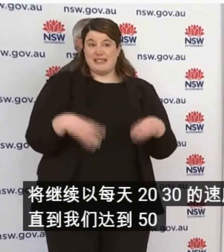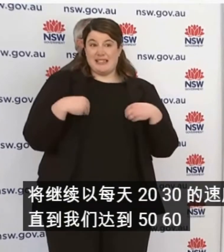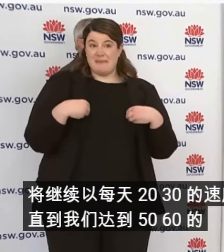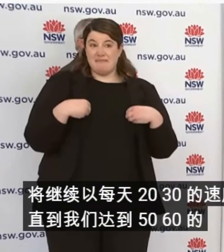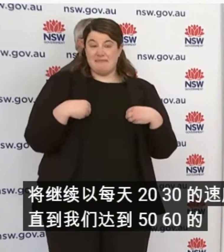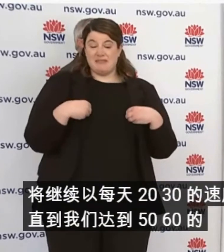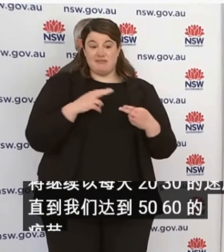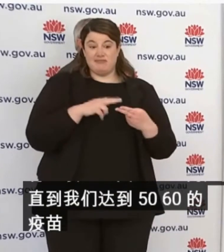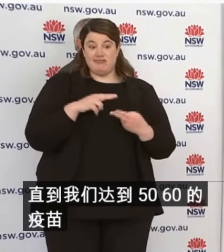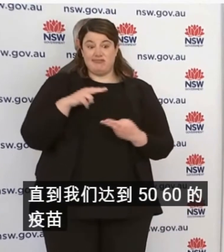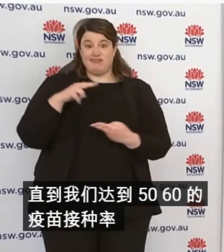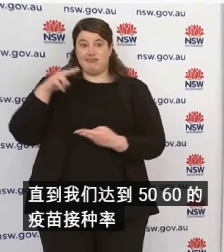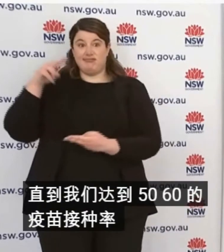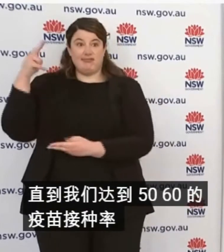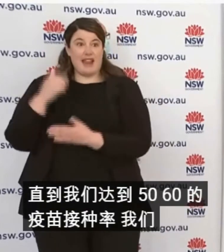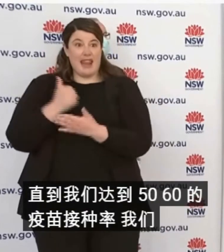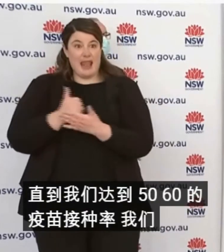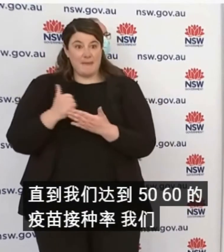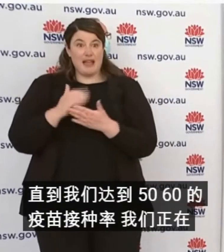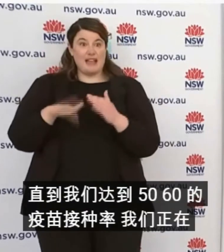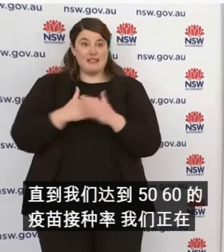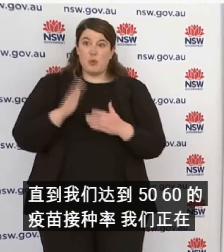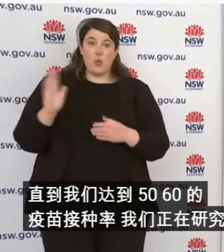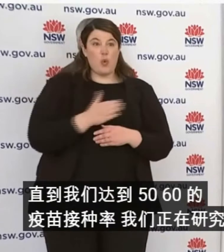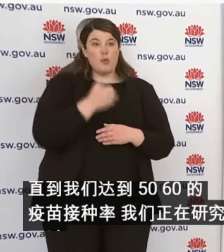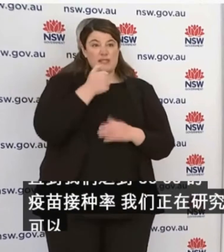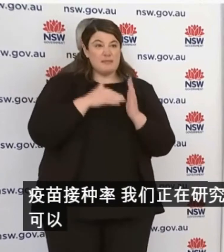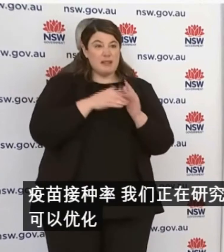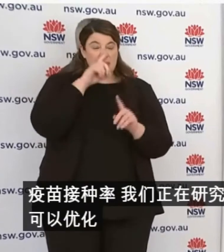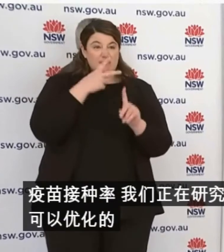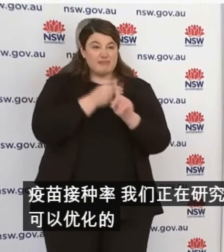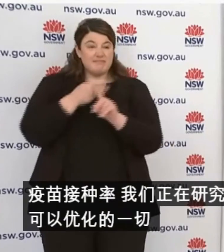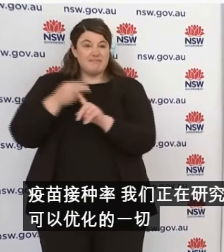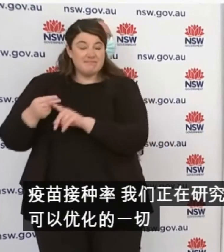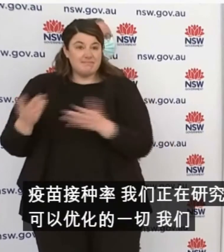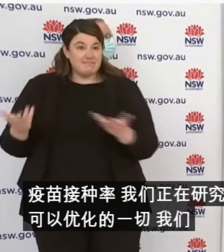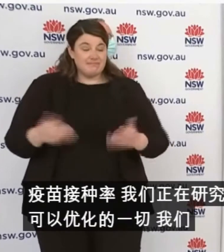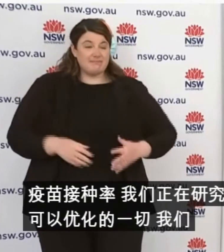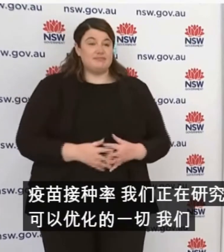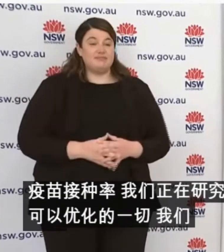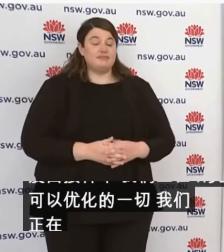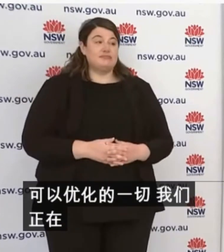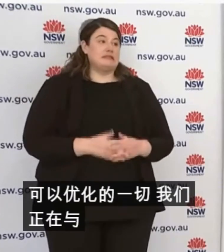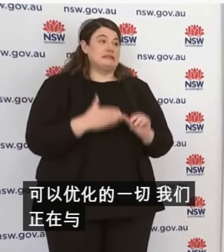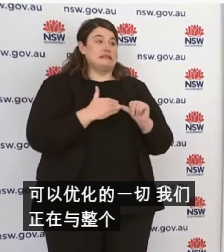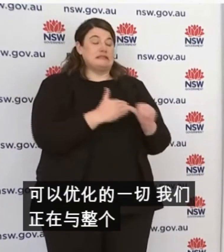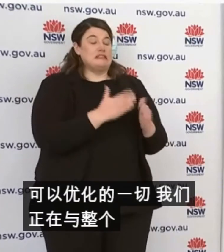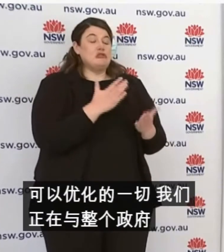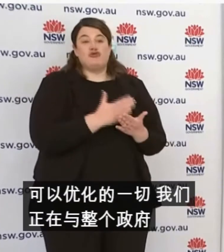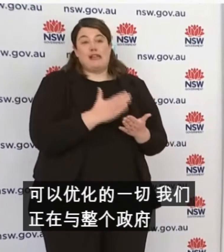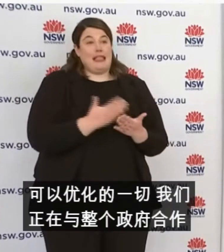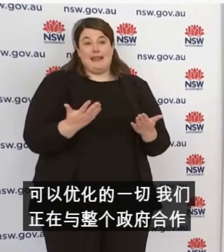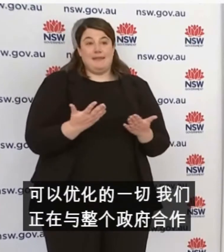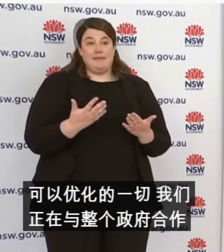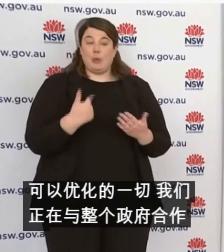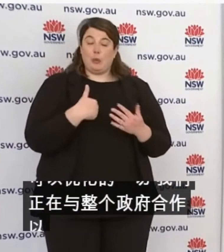those 50, 60% vaccination rates? We are looking at everything we can optimise. We're working with a